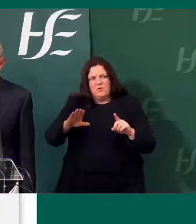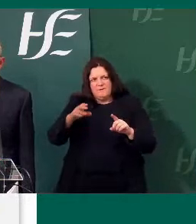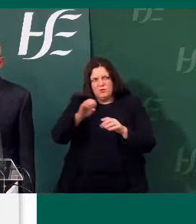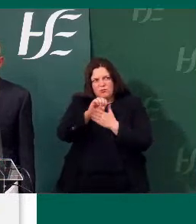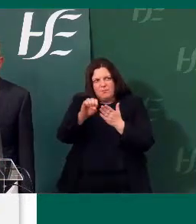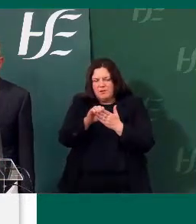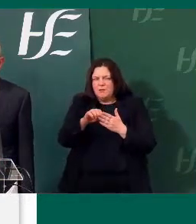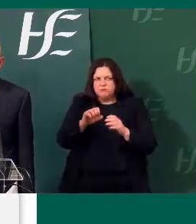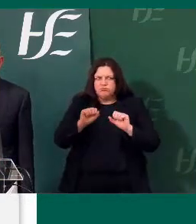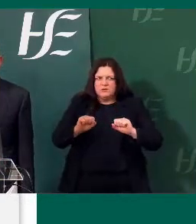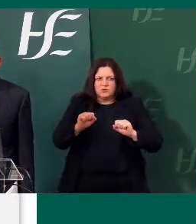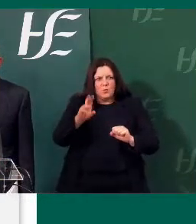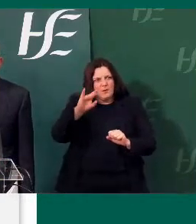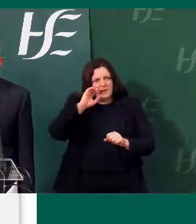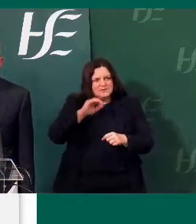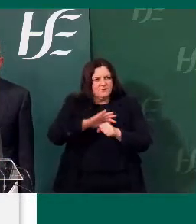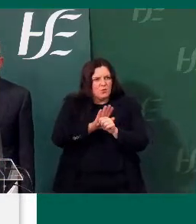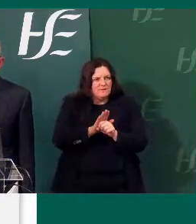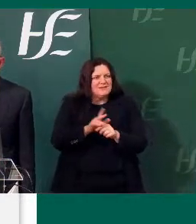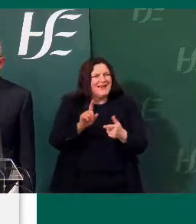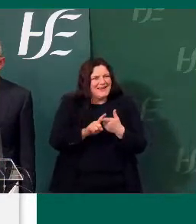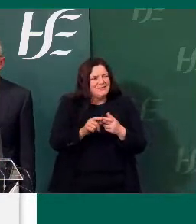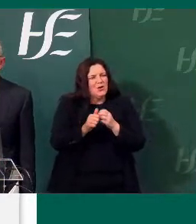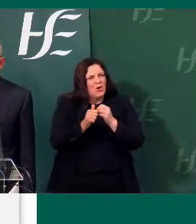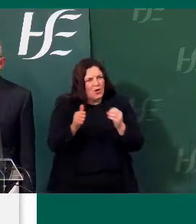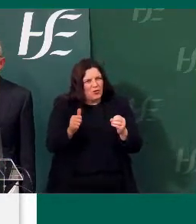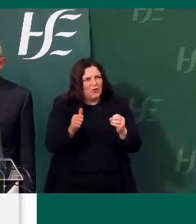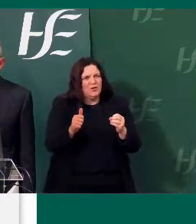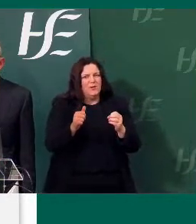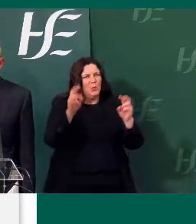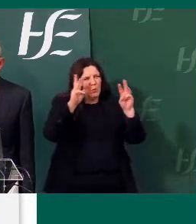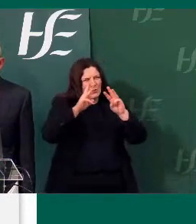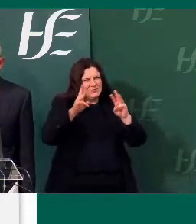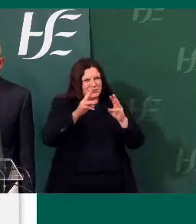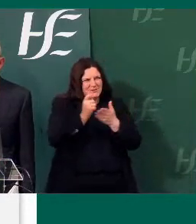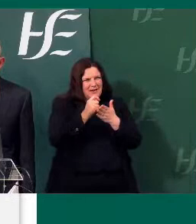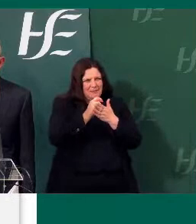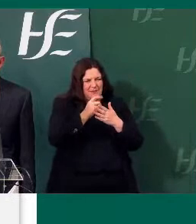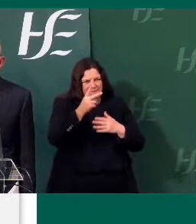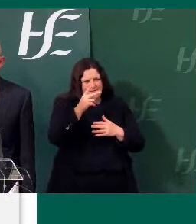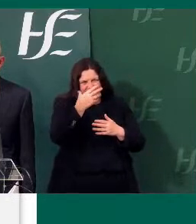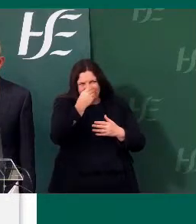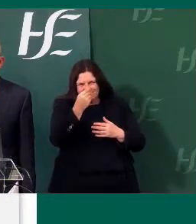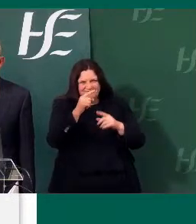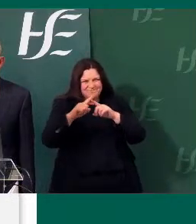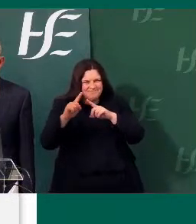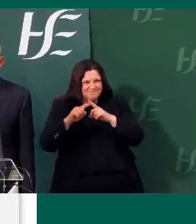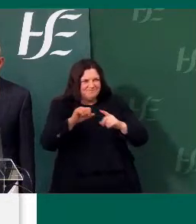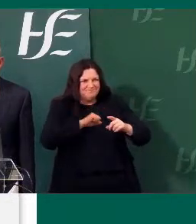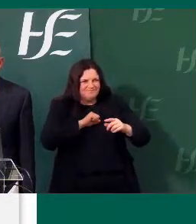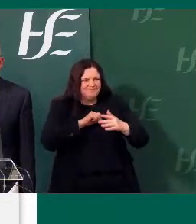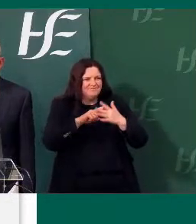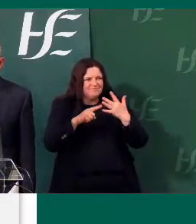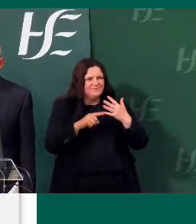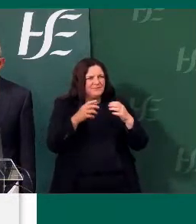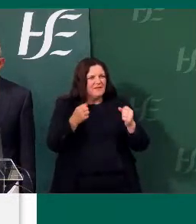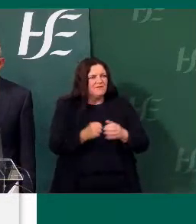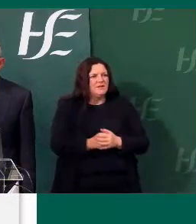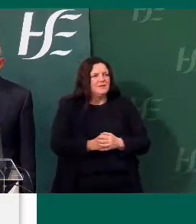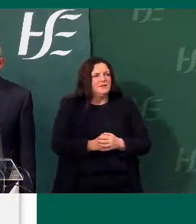numbers of cases of COVID-19 and associated seasonal viruses. Unvaccinated people, no protection from the